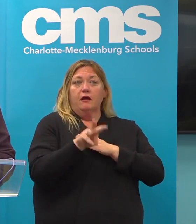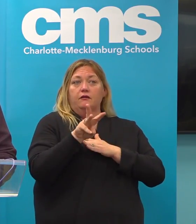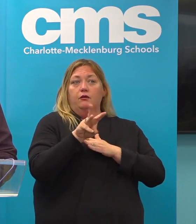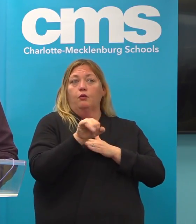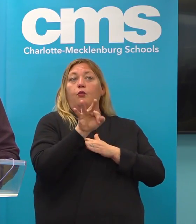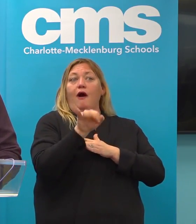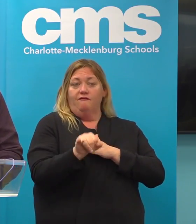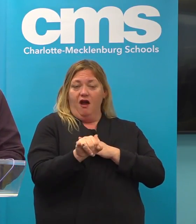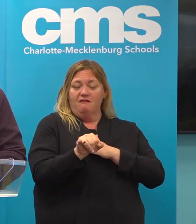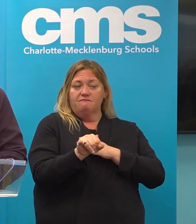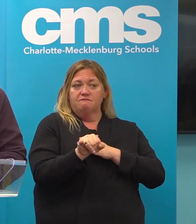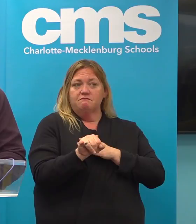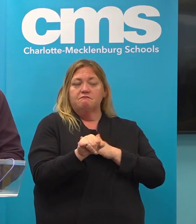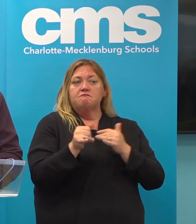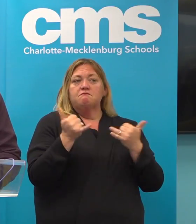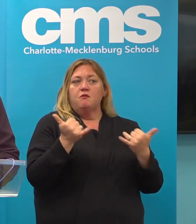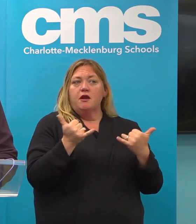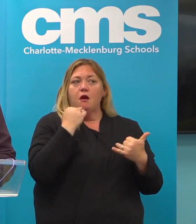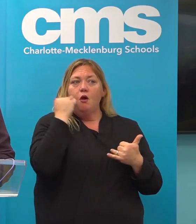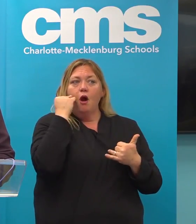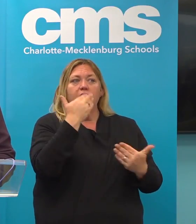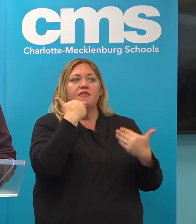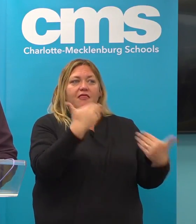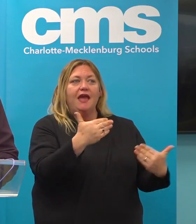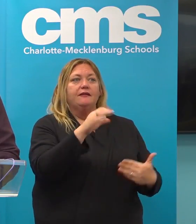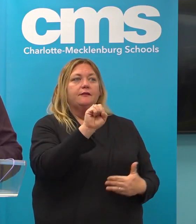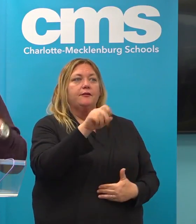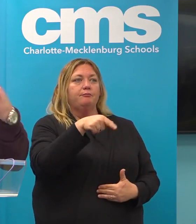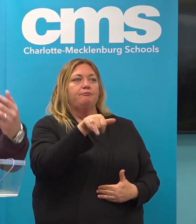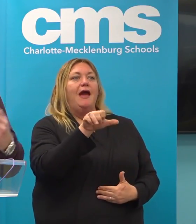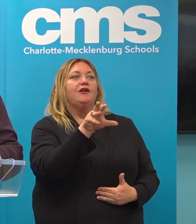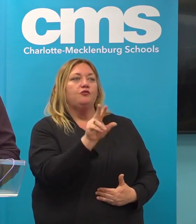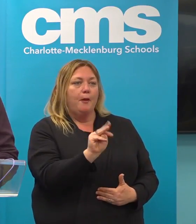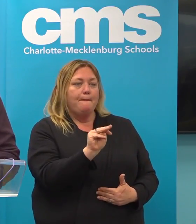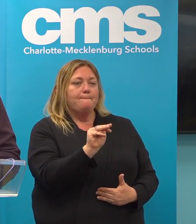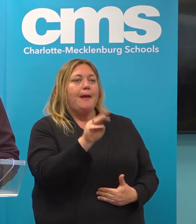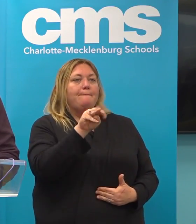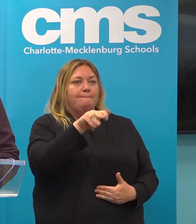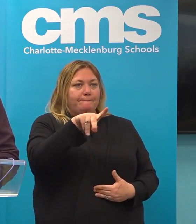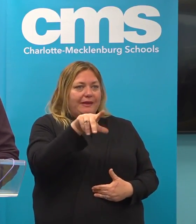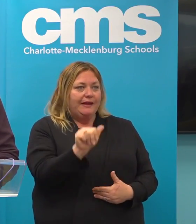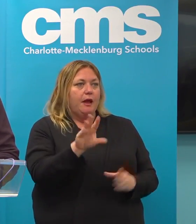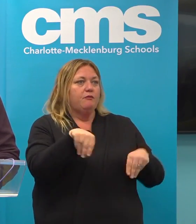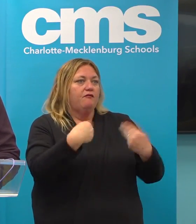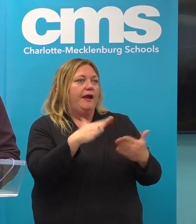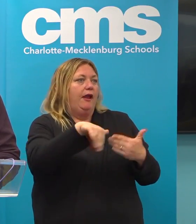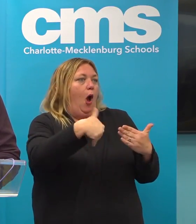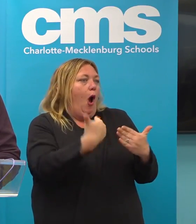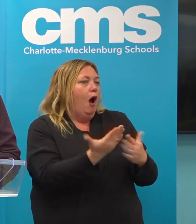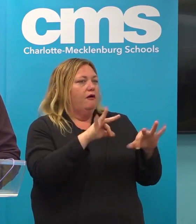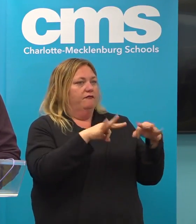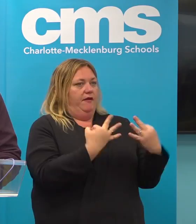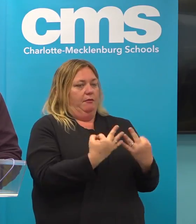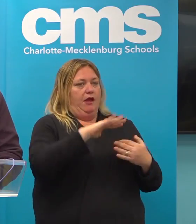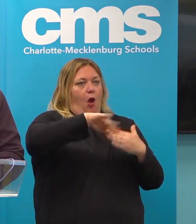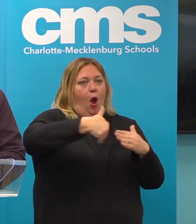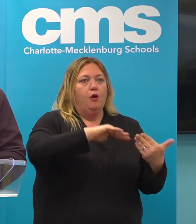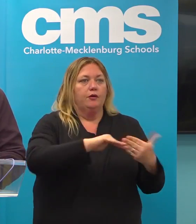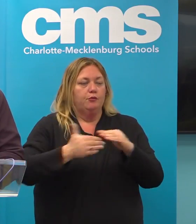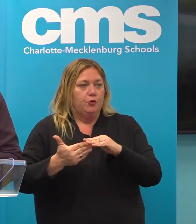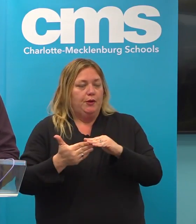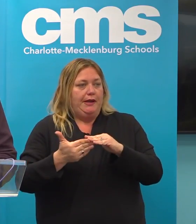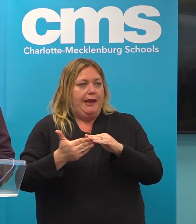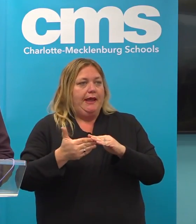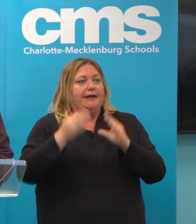home, I'd like to take a second to thank Spectrum Media for providing all families in our community the opportunity to sign up